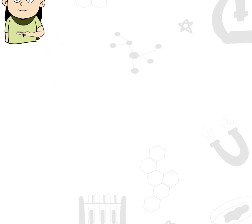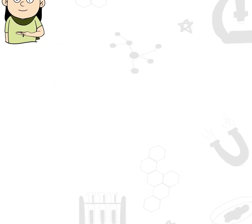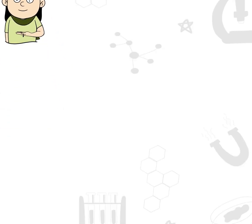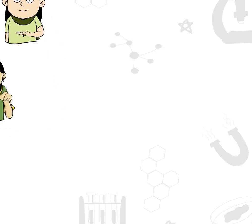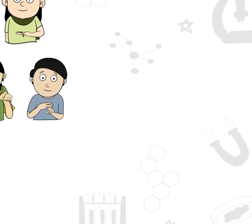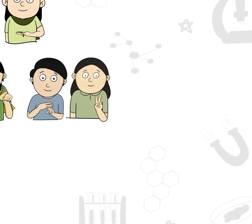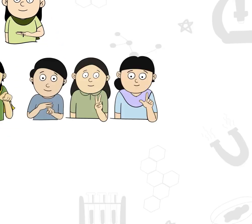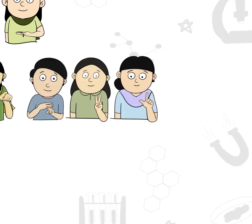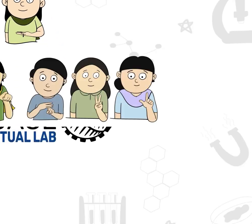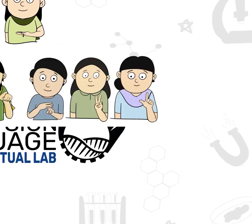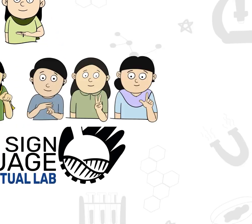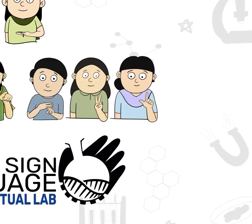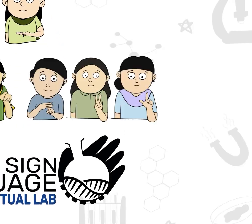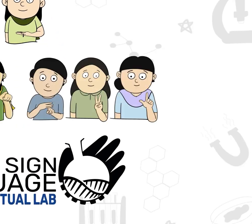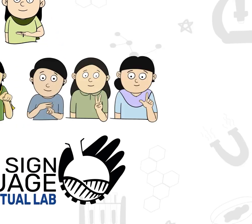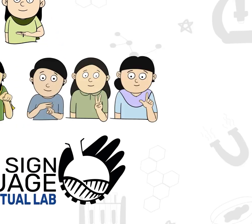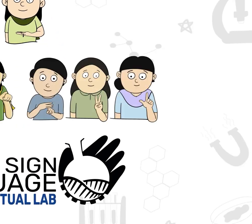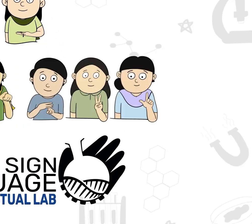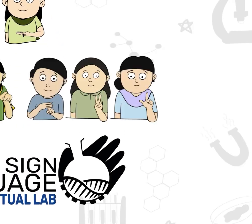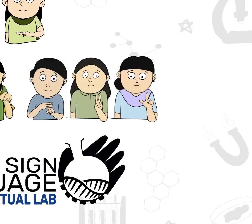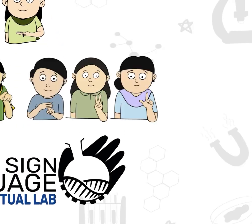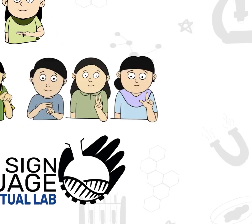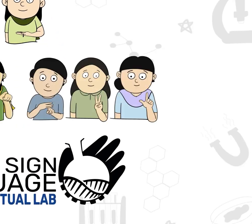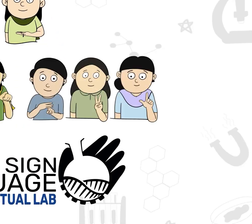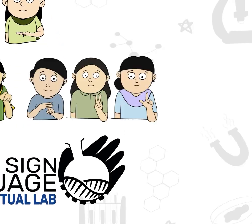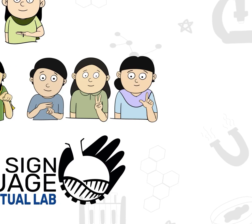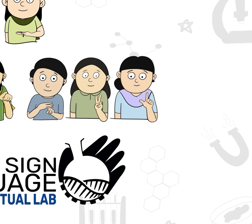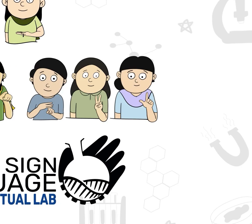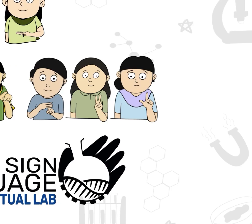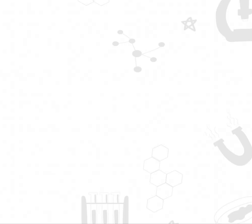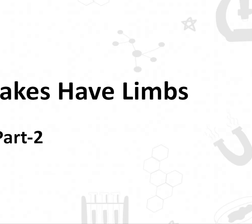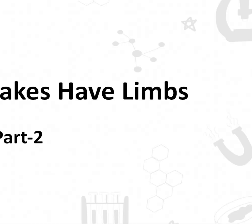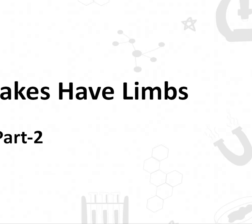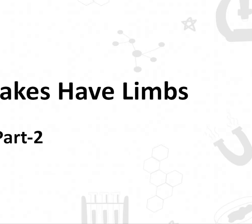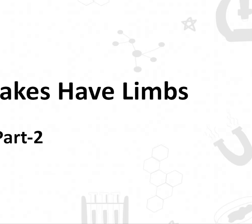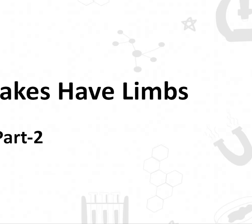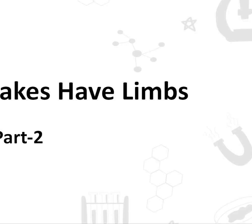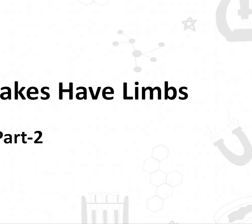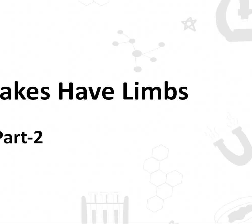Welcome to ISL Enabled Virtual Lab of CSIR.